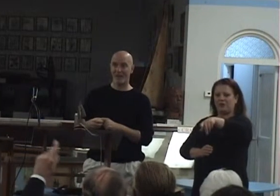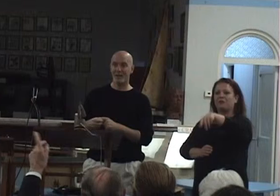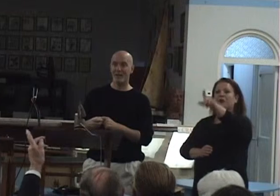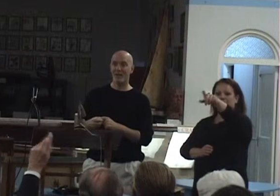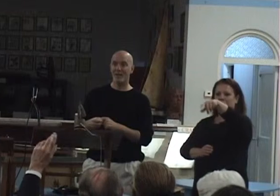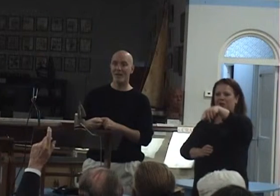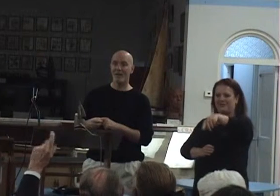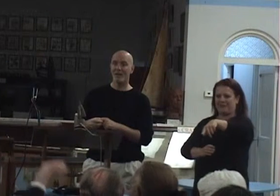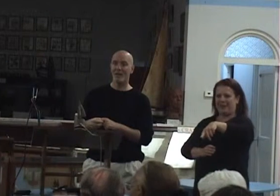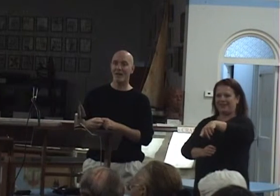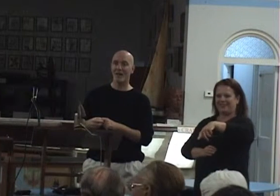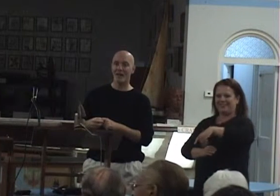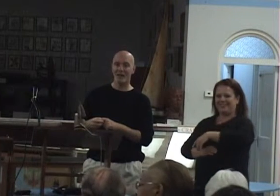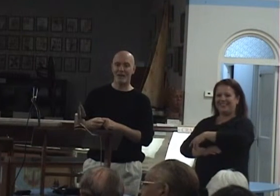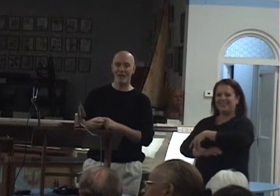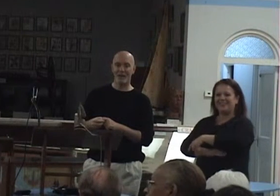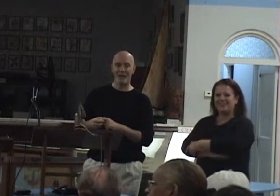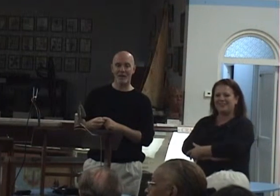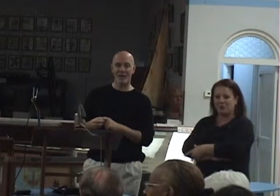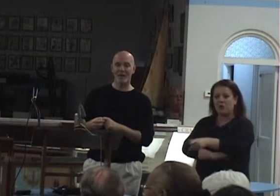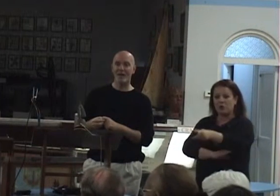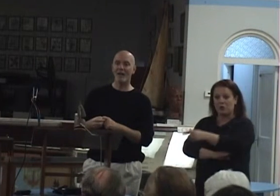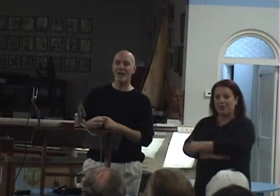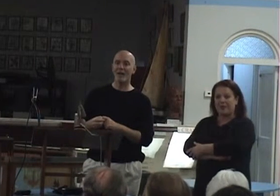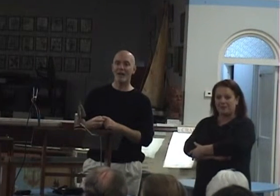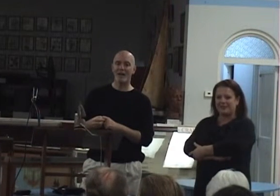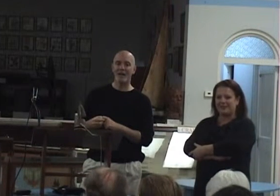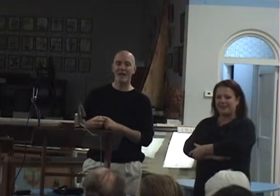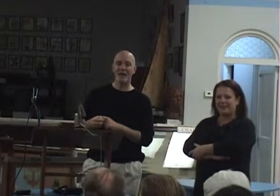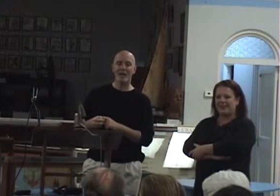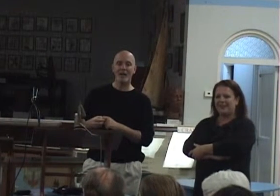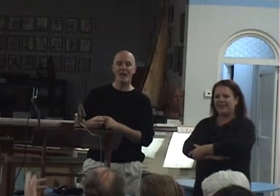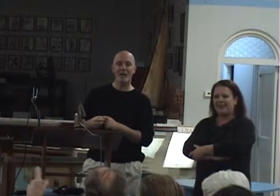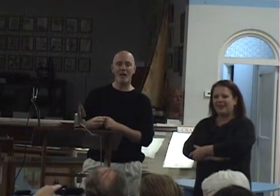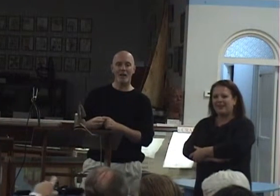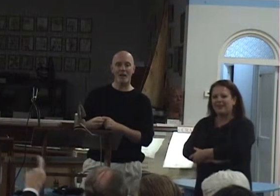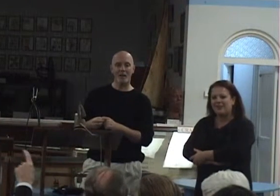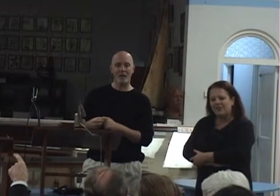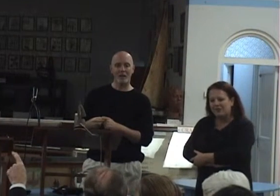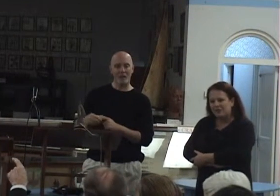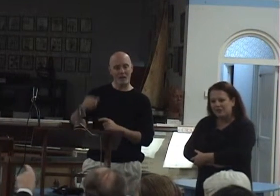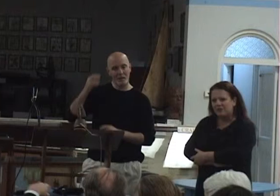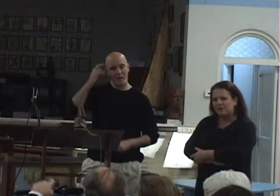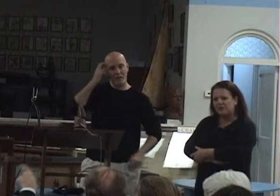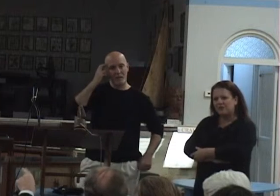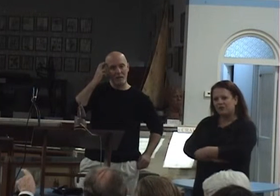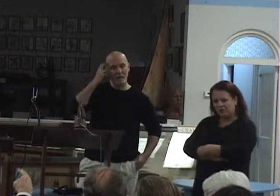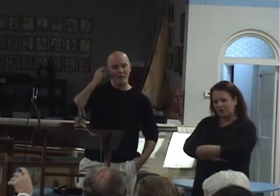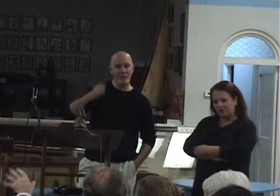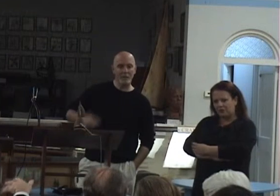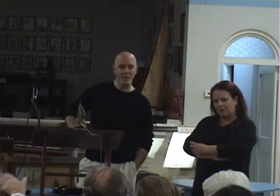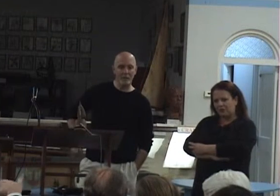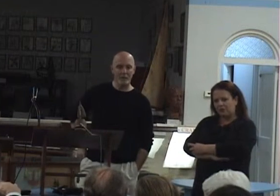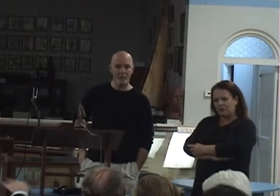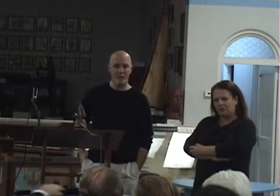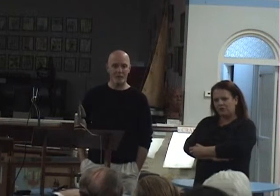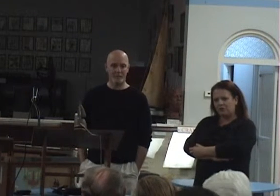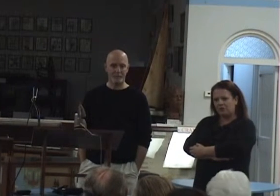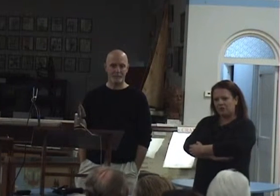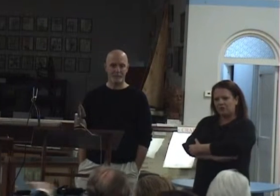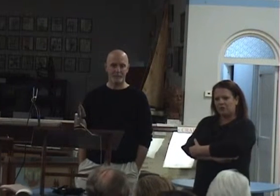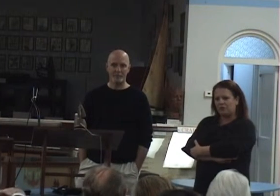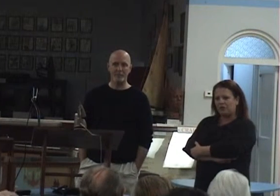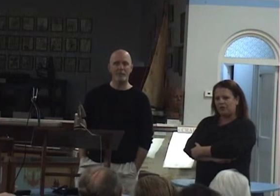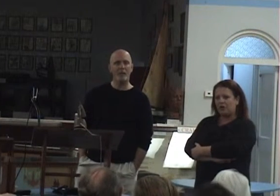Yes. Say in the front, and then we'll get to the back again. No, go right ahead, please. Were the plantations all going at the